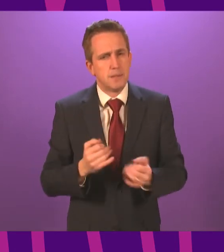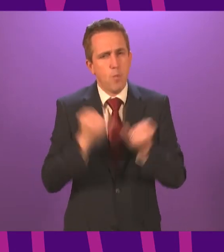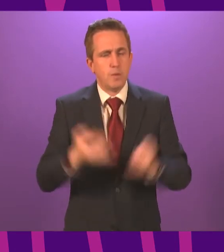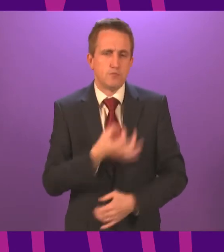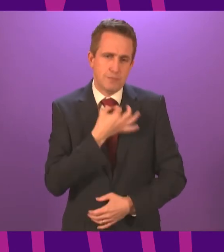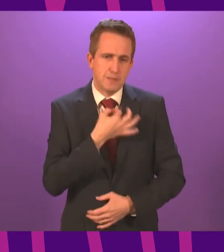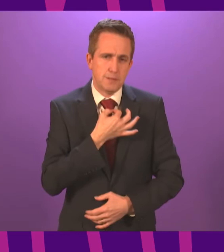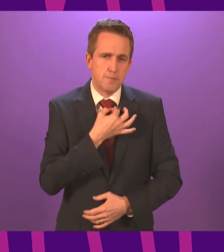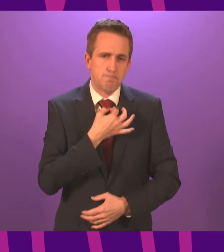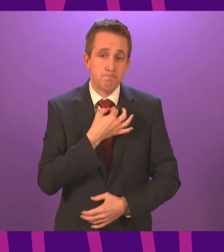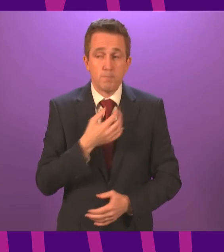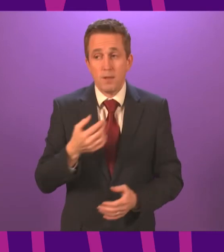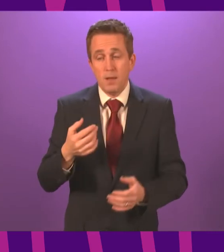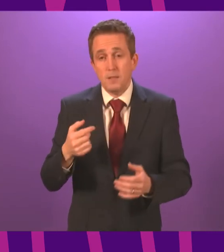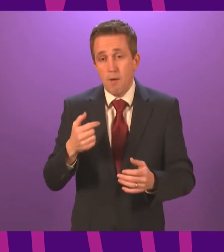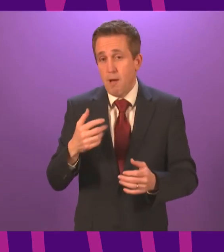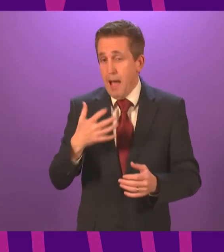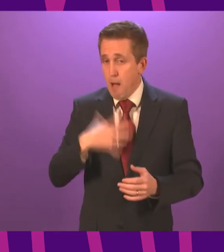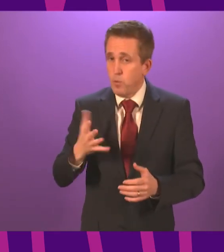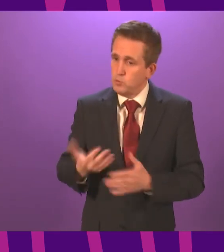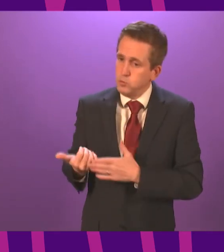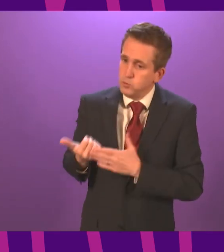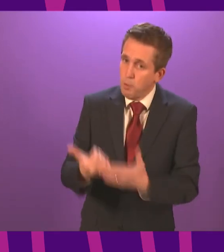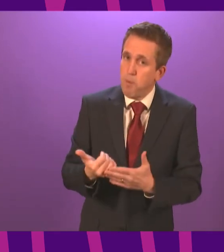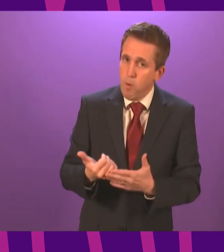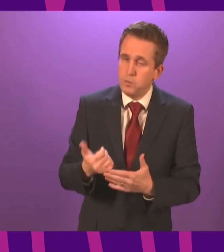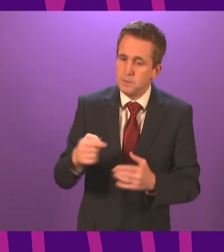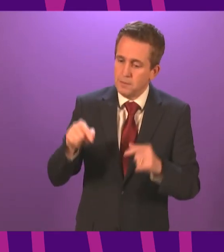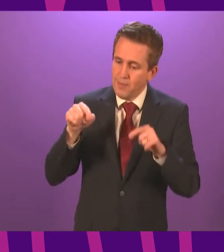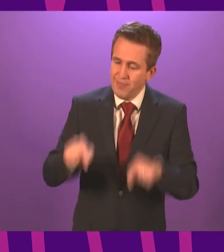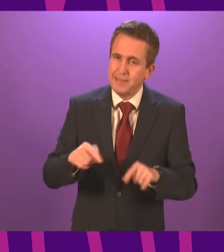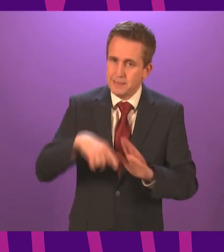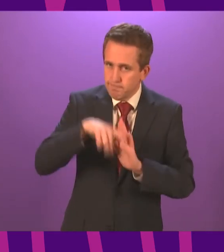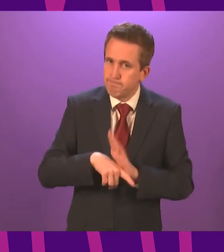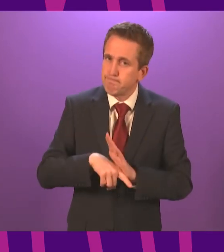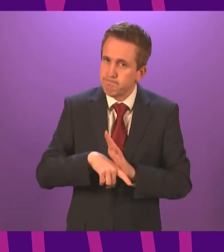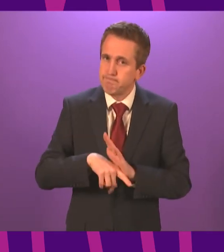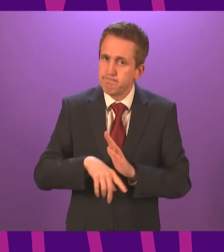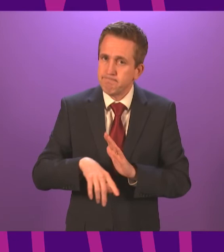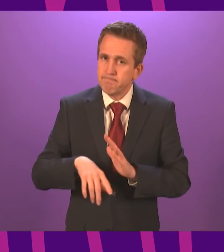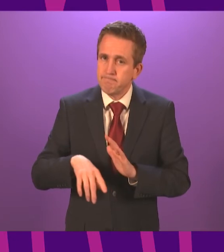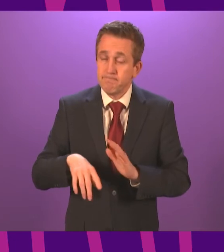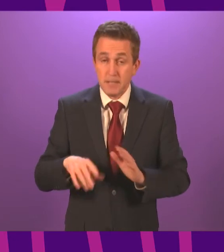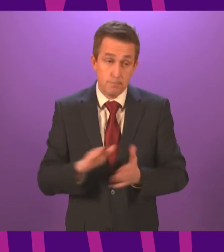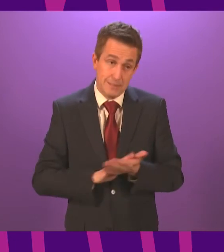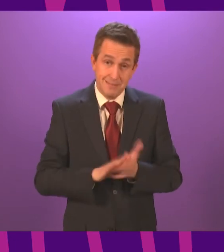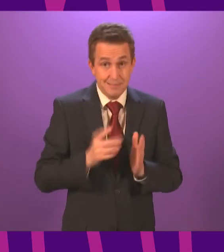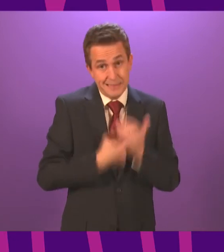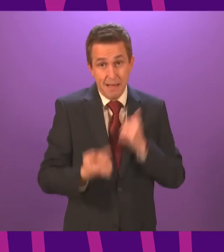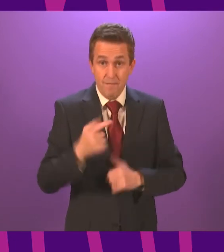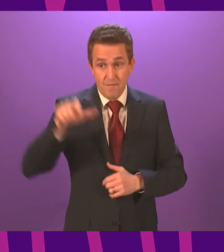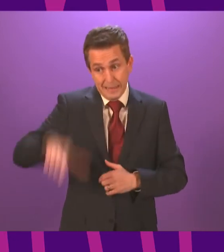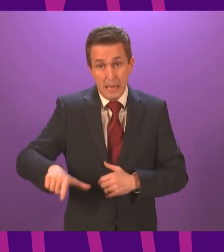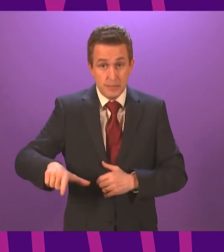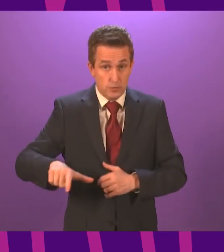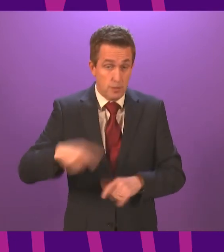Presiding Officer, my amendment is mostly focused on support, and support includes that need for support in self-isolation, but it goes beyond